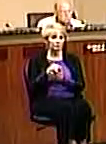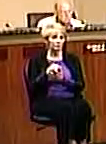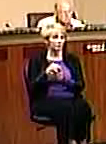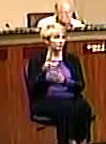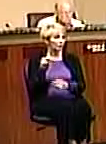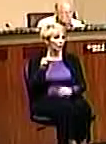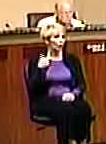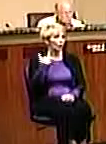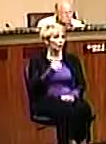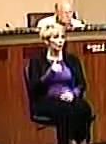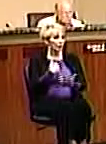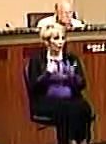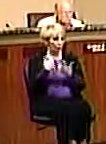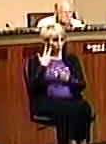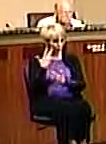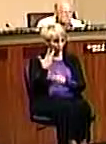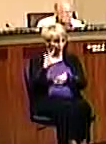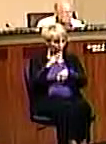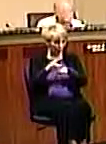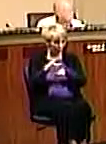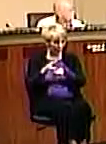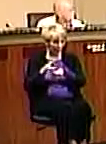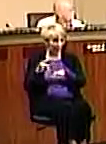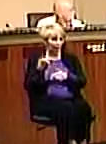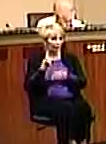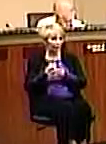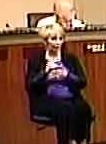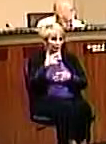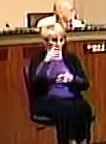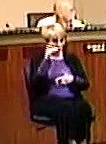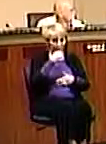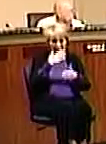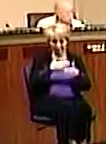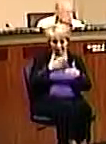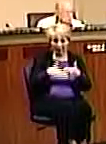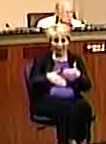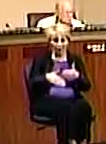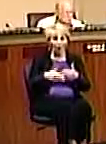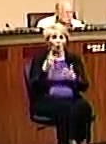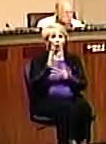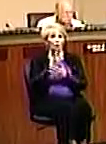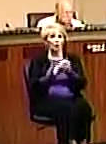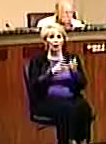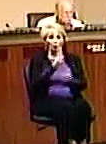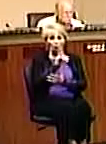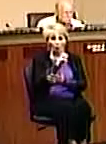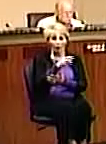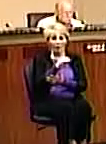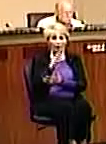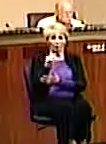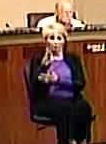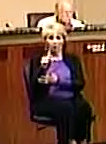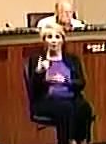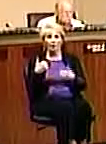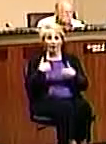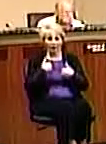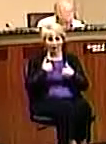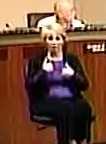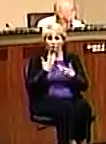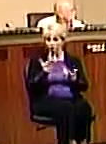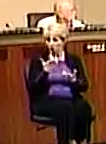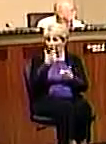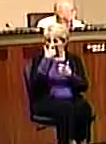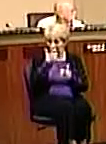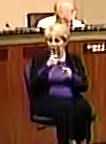We have Grace. Three vacancies, terms that are expiring, and both Wayne and Barbara have expressed an interest